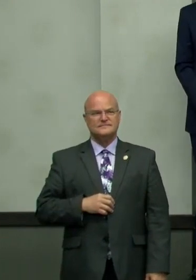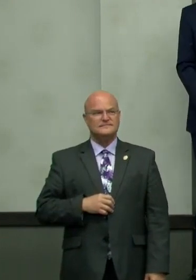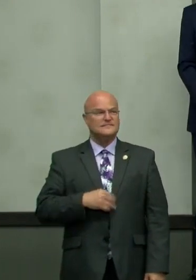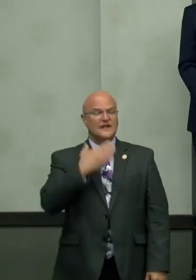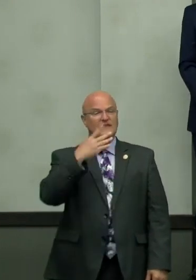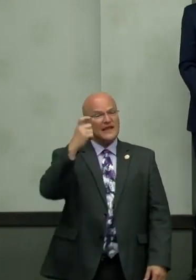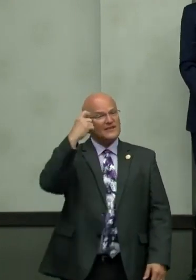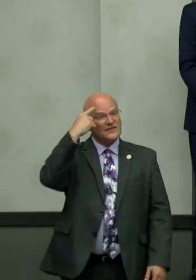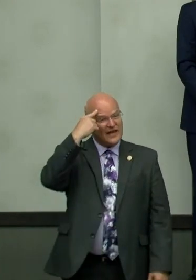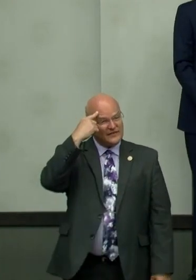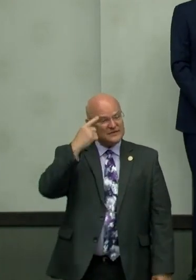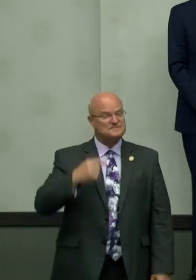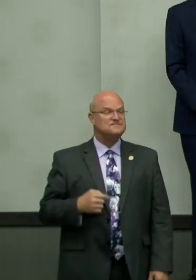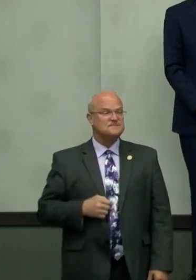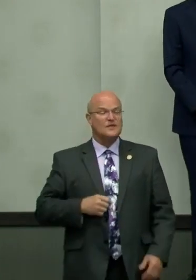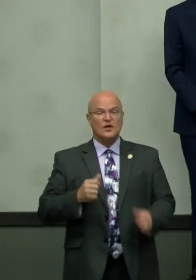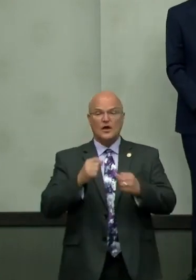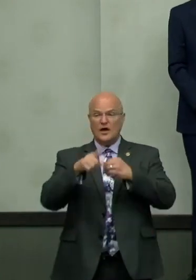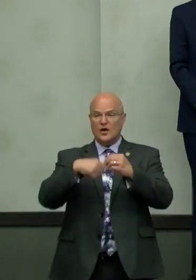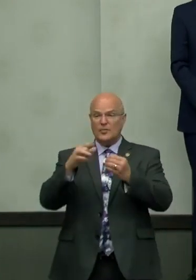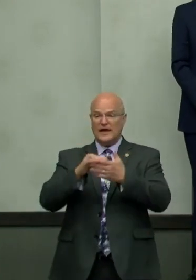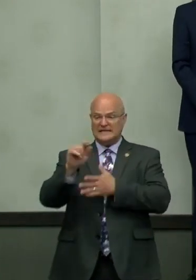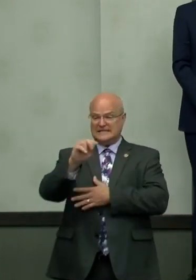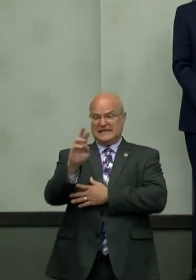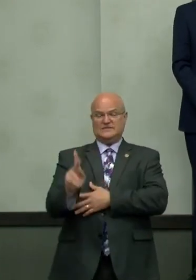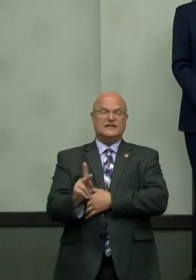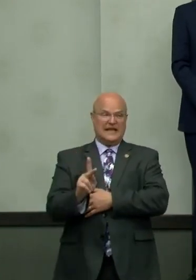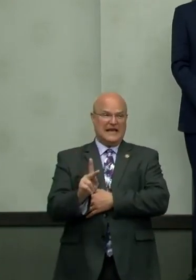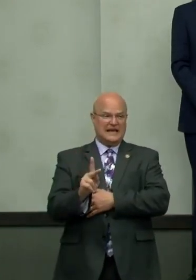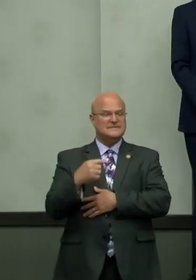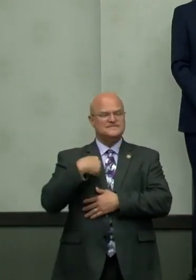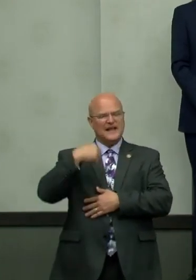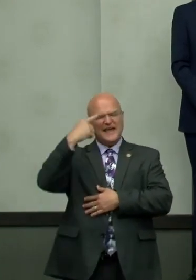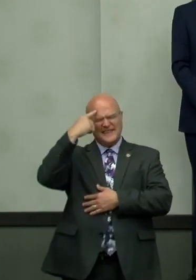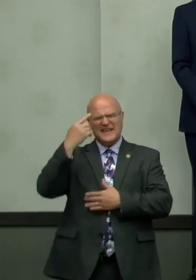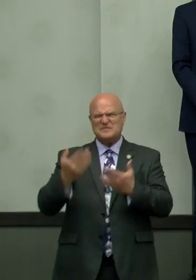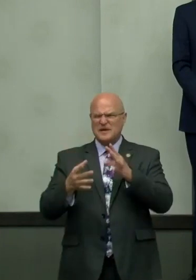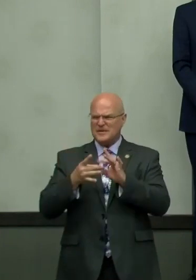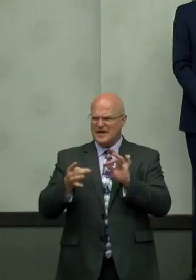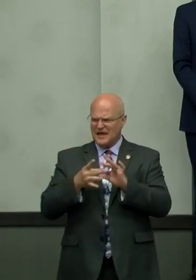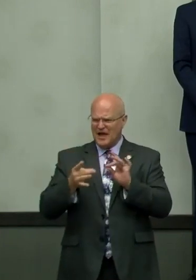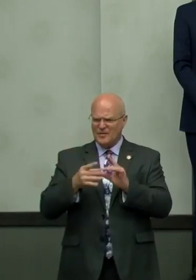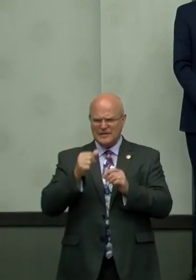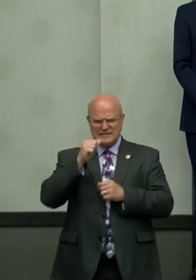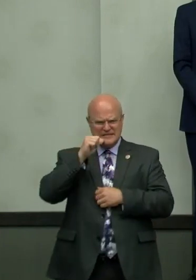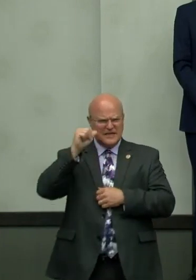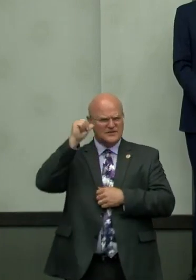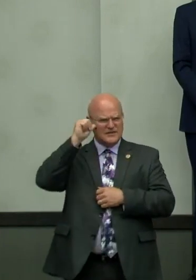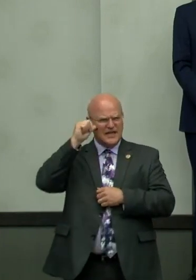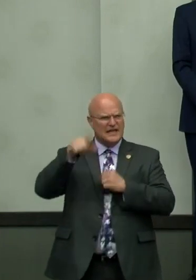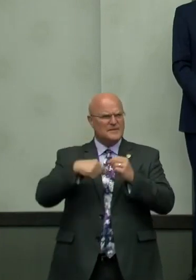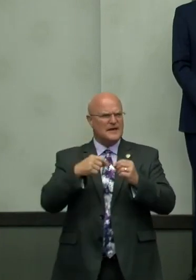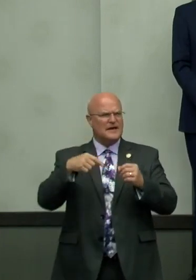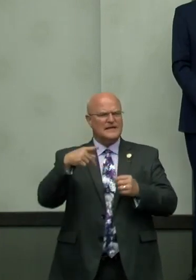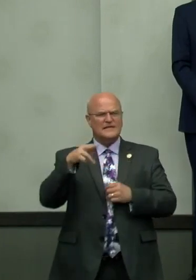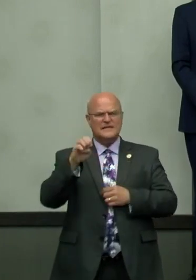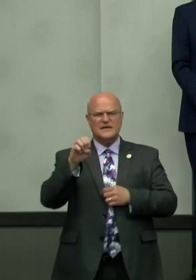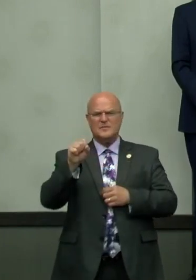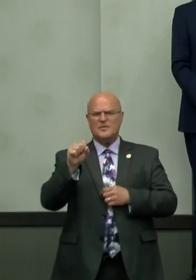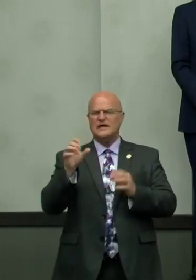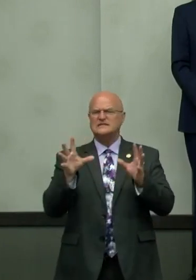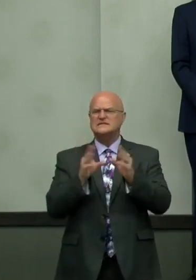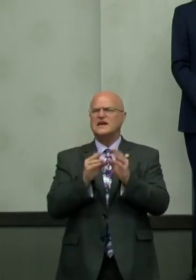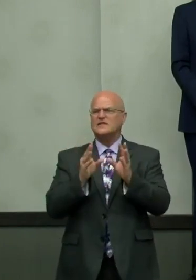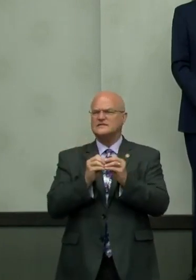Thank you, Governor. With regard to Texarkana, I think maybe a comment I made yesterday at our press briefing,